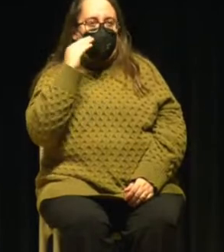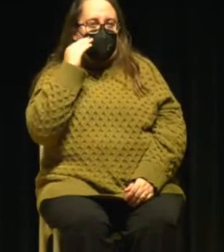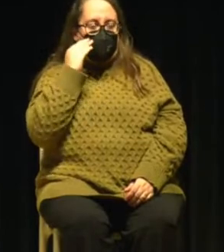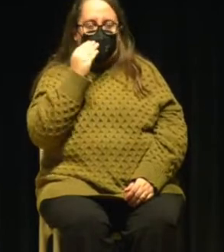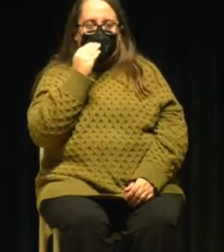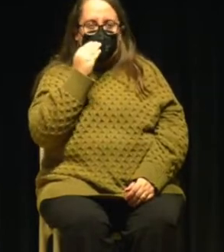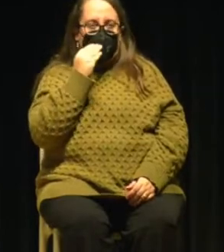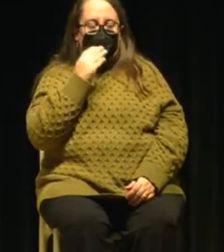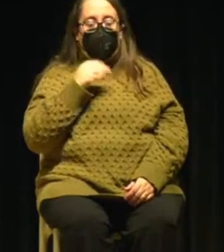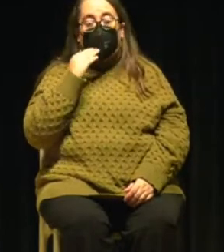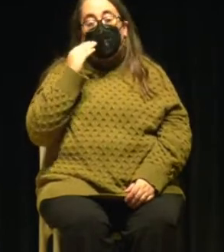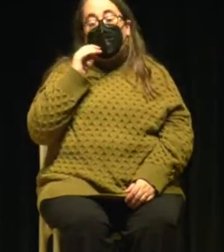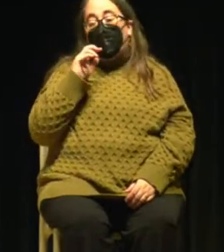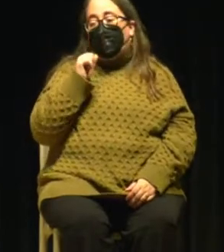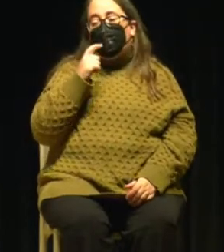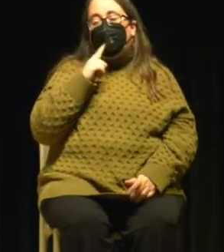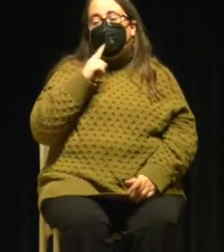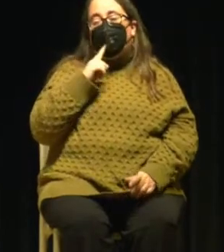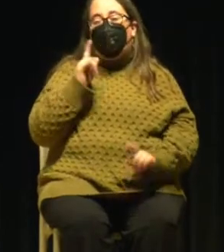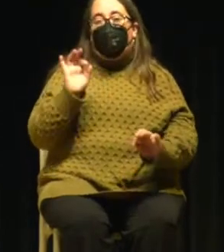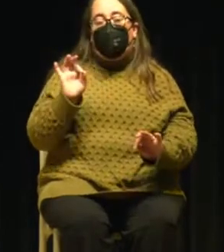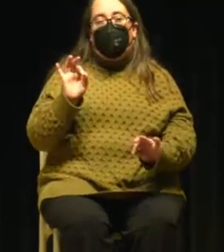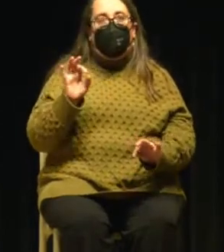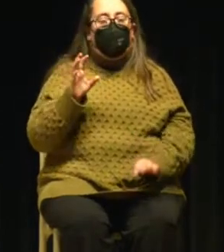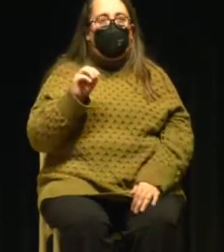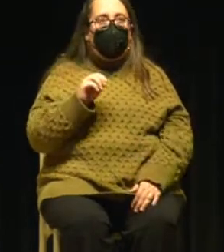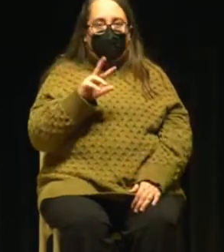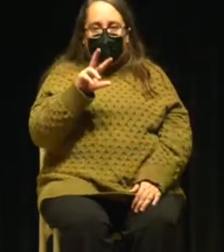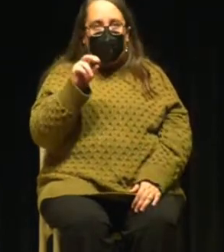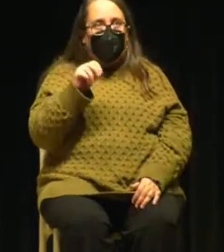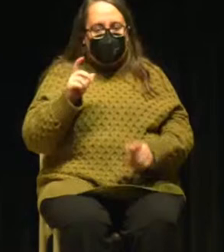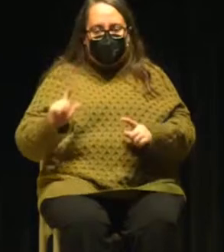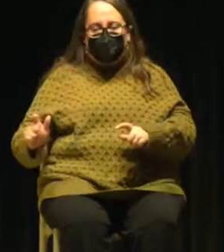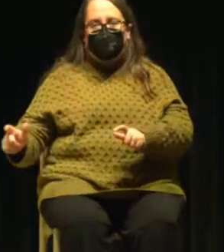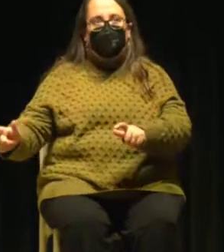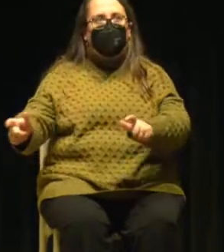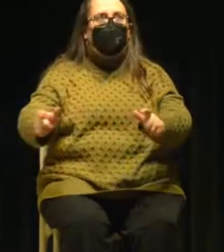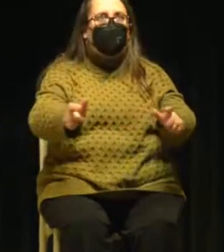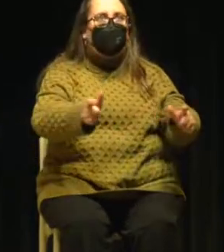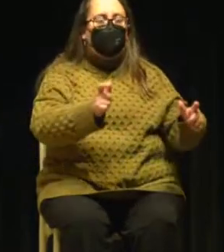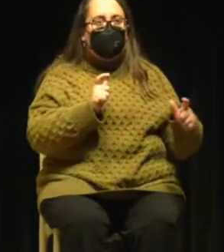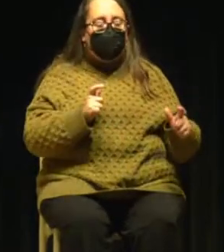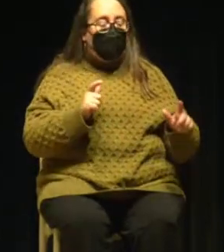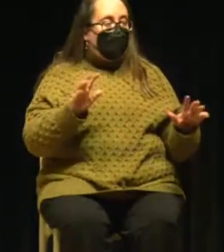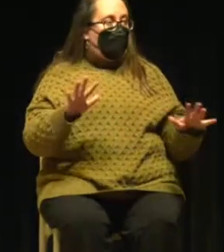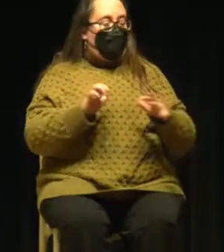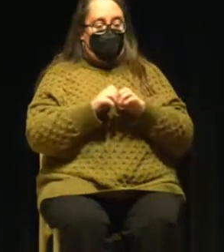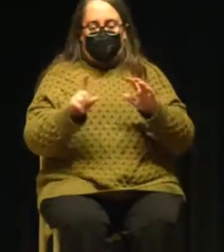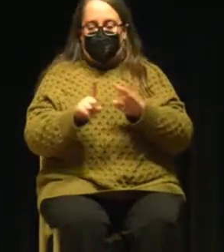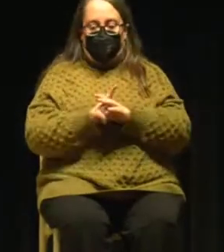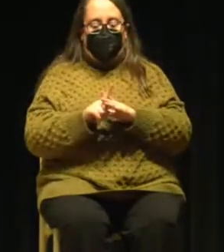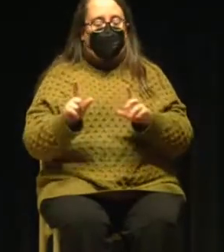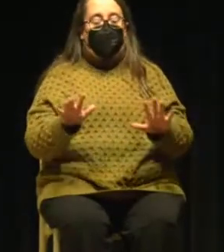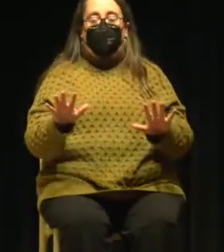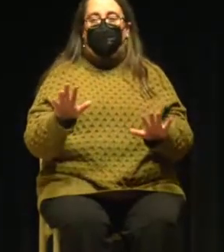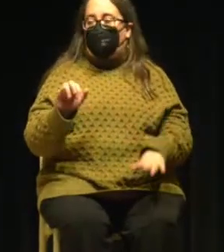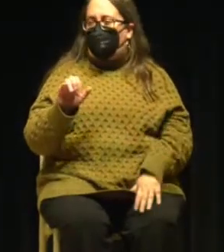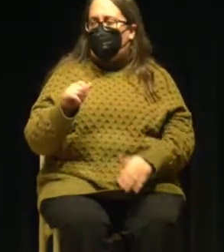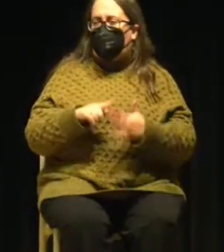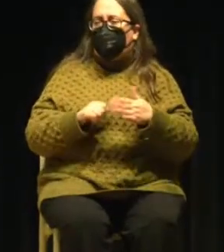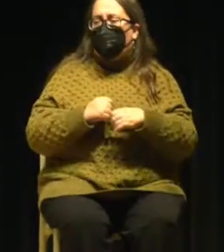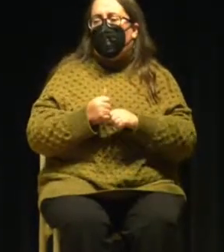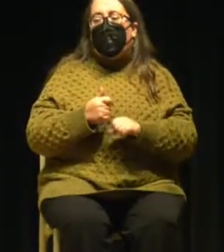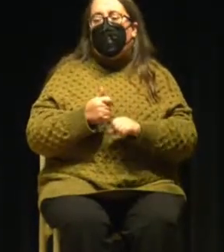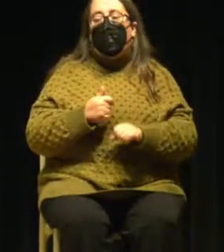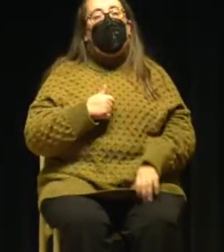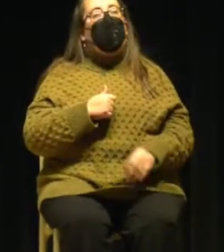And Rabia will say, oh, I didn't do that much. And there'll be like 30 dishes and you're wondering how this all showed up. And I said, Rabia, what did you make?